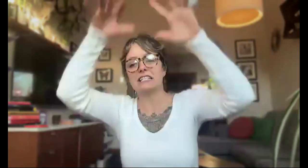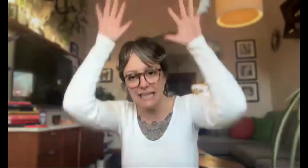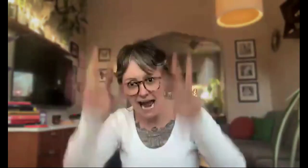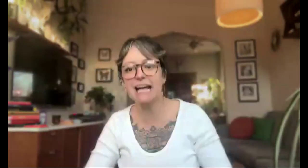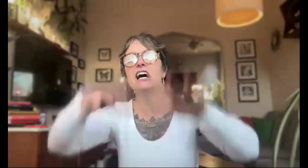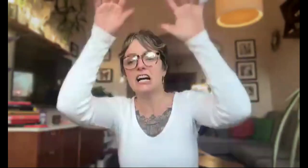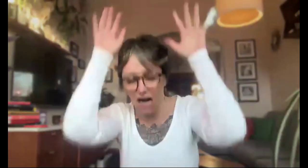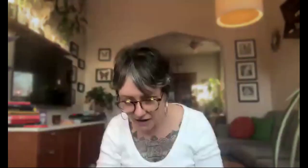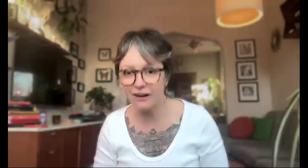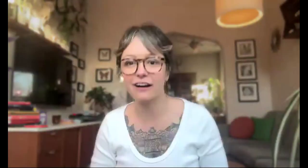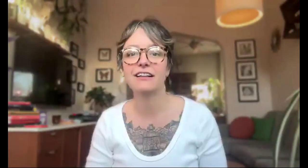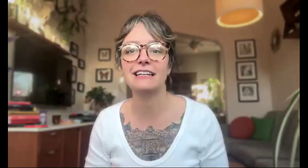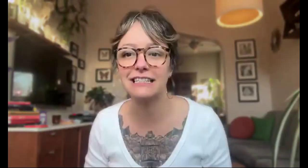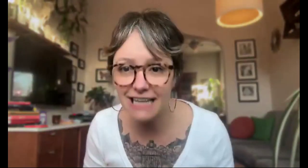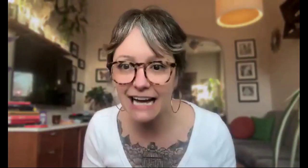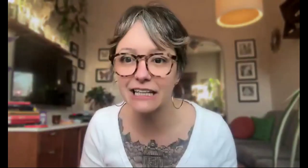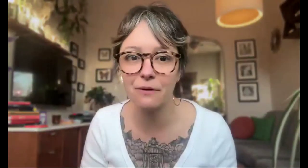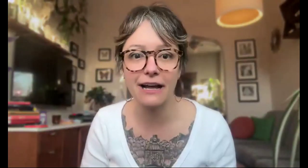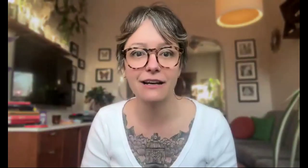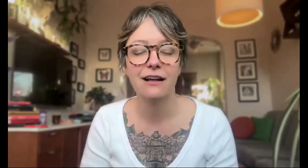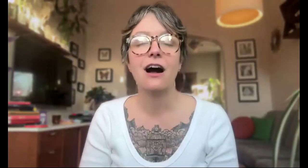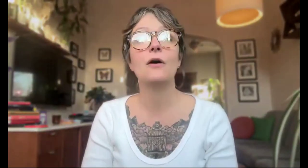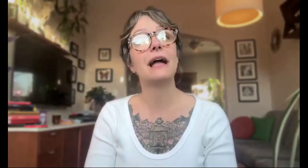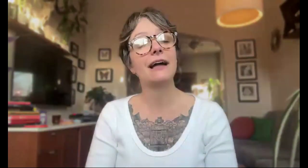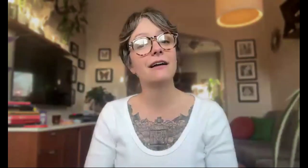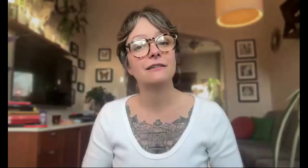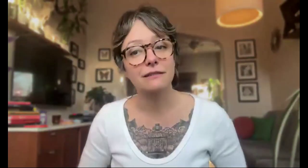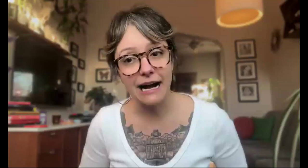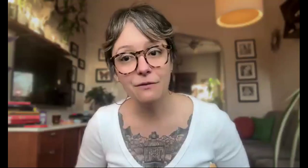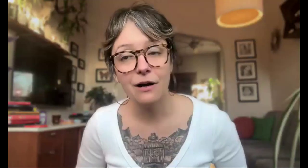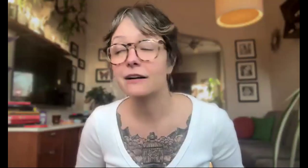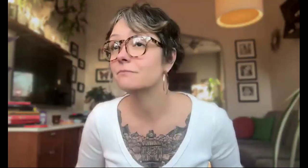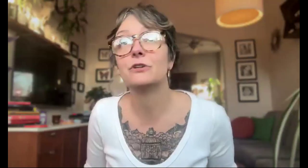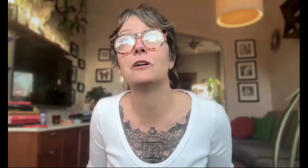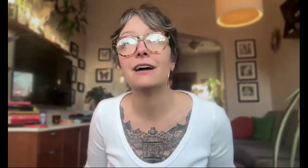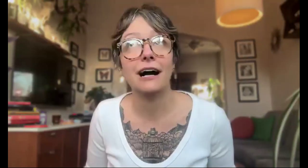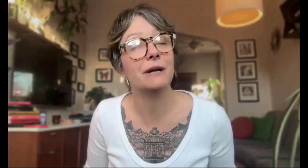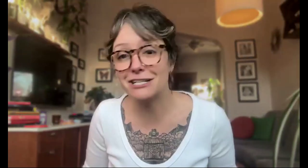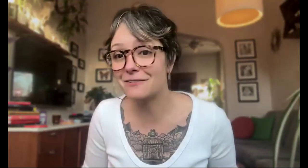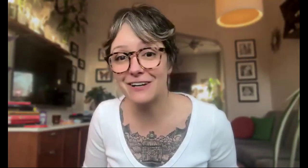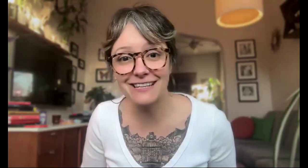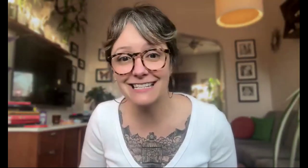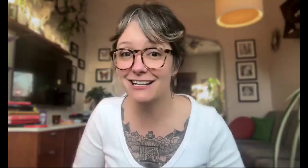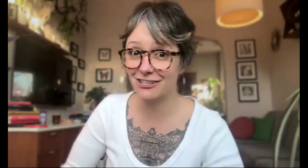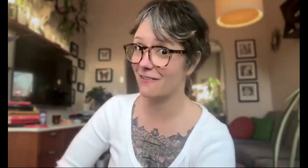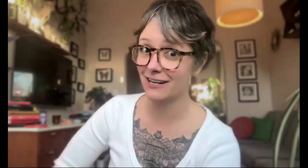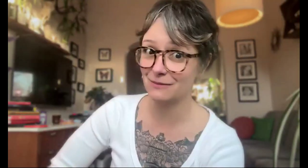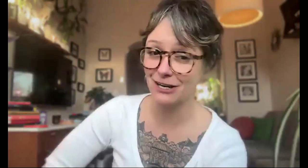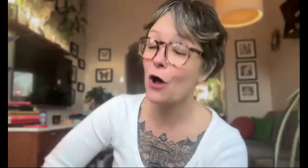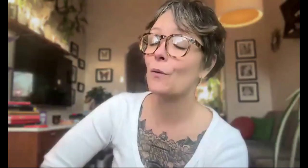gosh, take cover. That's exactly right. Okay, now I bet you can figure this out because you're all very smart.